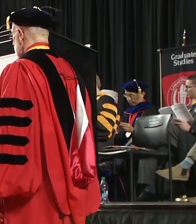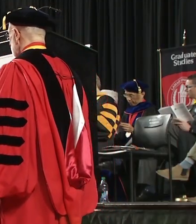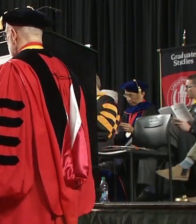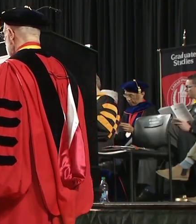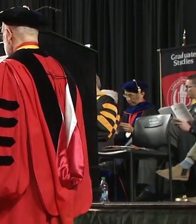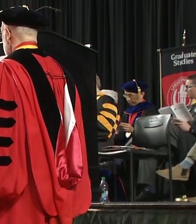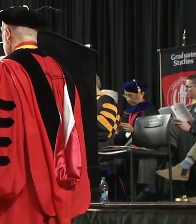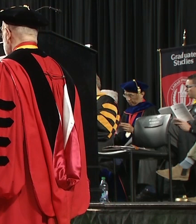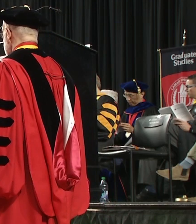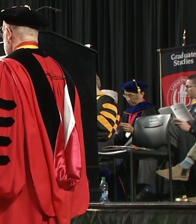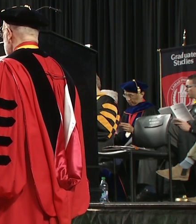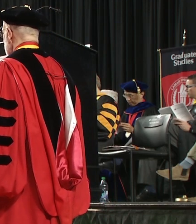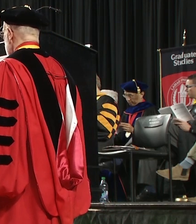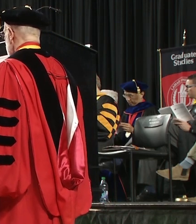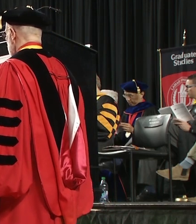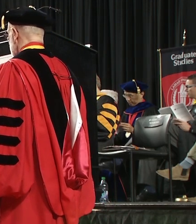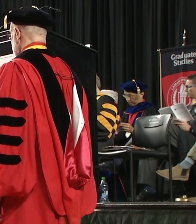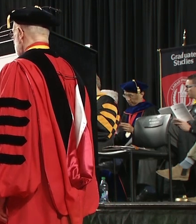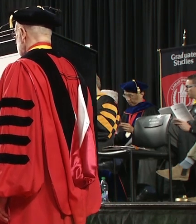Gondek.